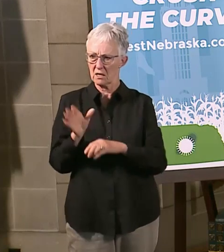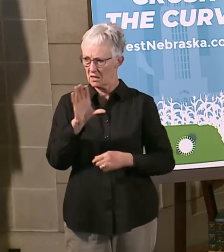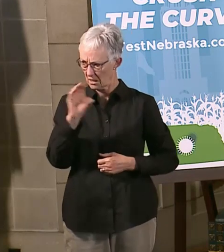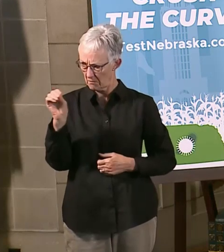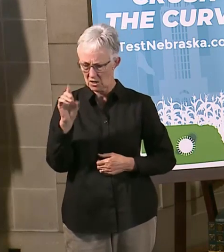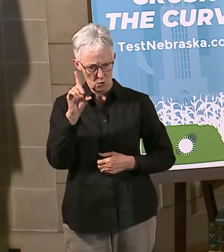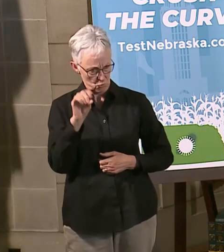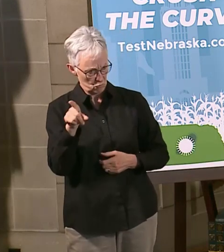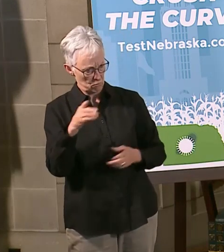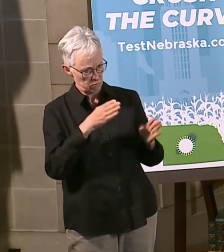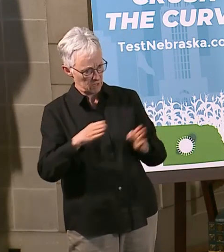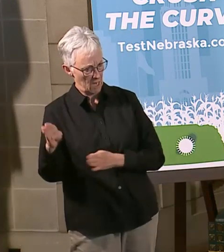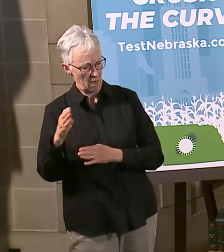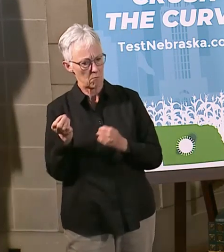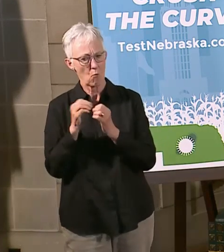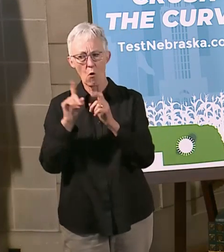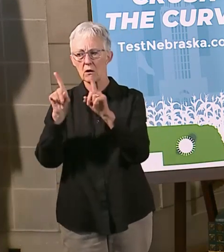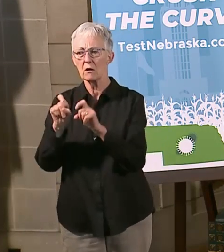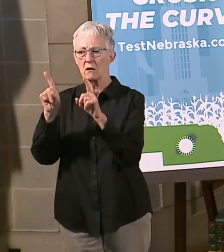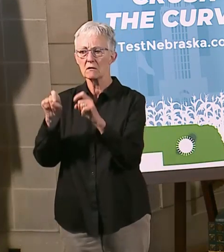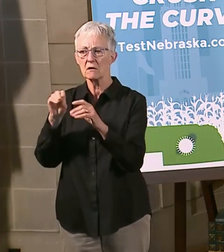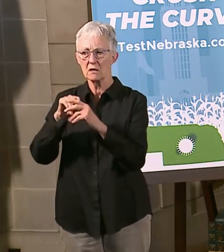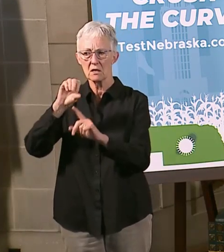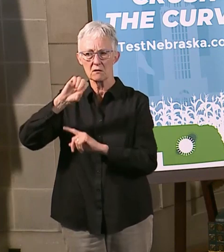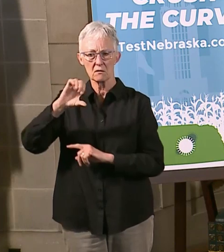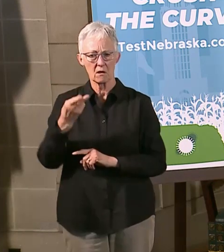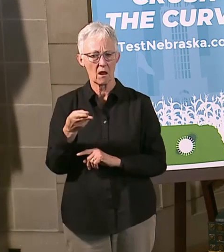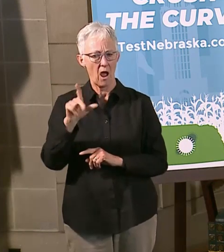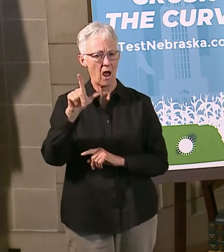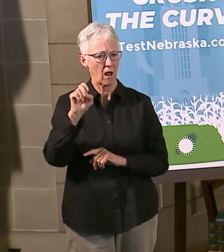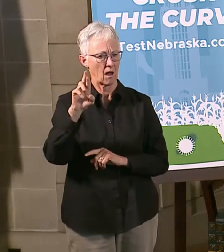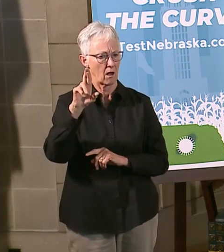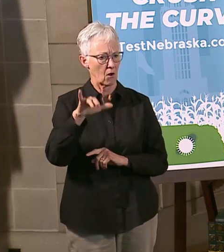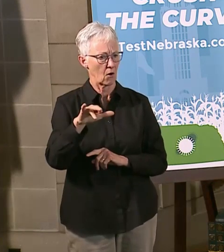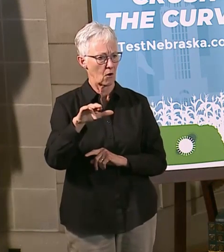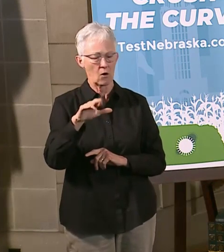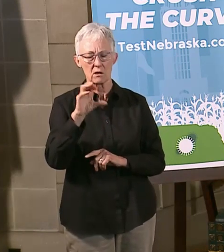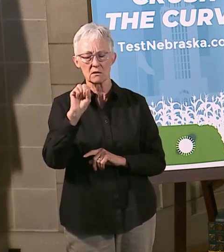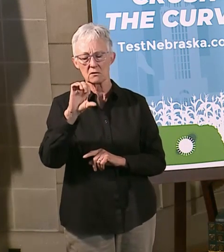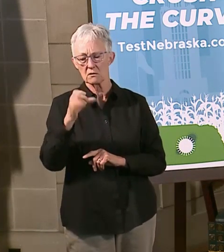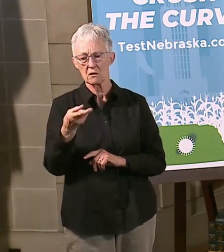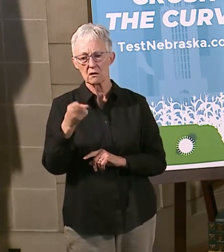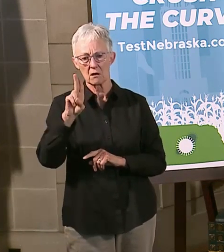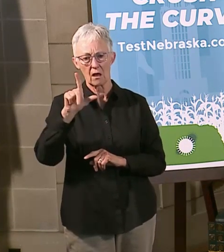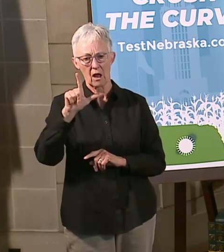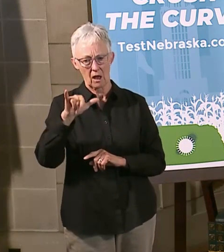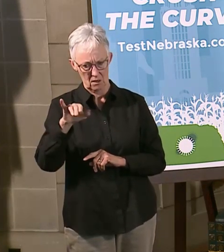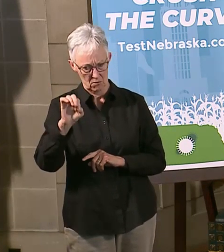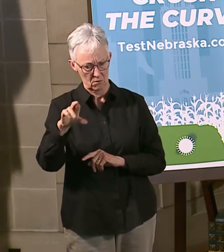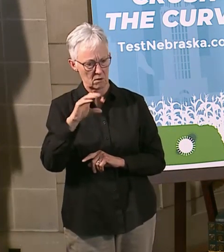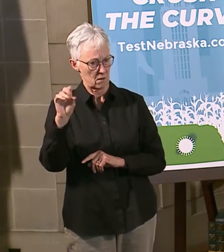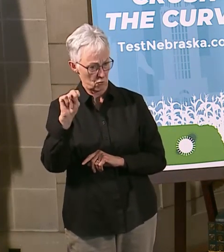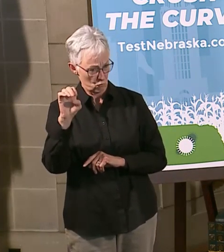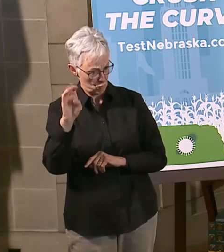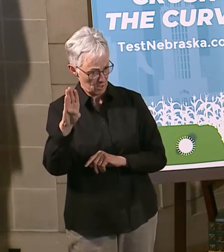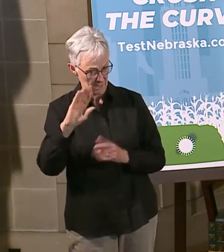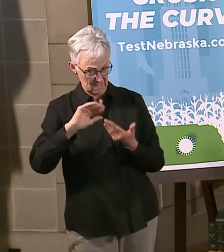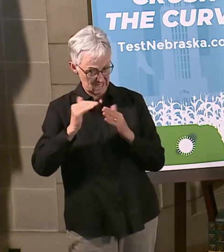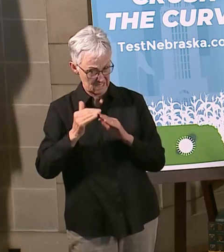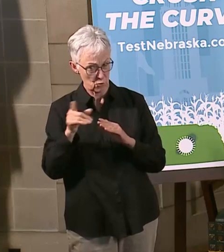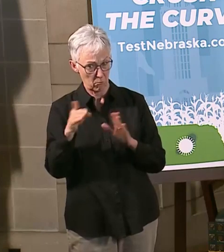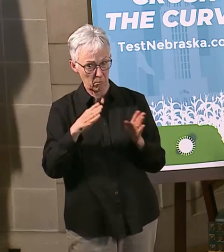places like Schuyler and Nebraska City, which have large processing plants, but have yet to be report very few cases? I think actually one of the things that we look at, and